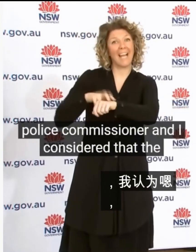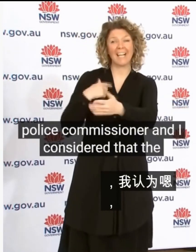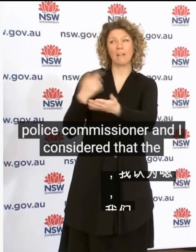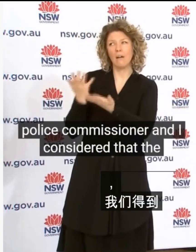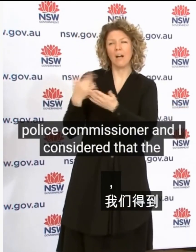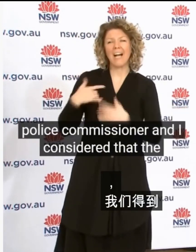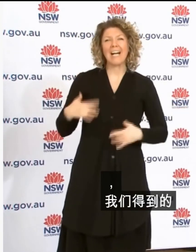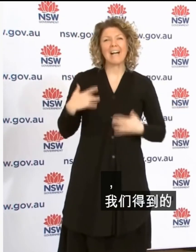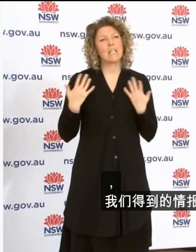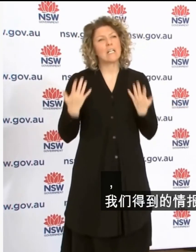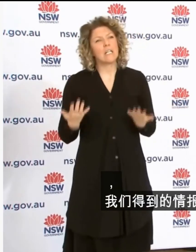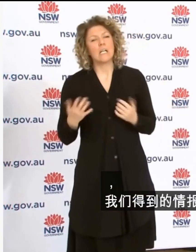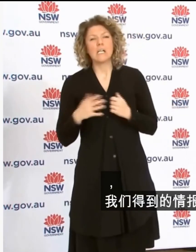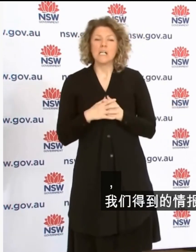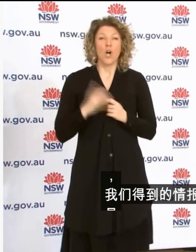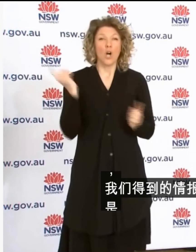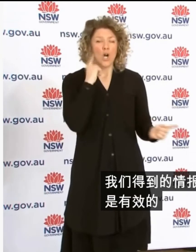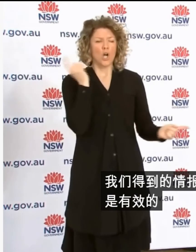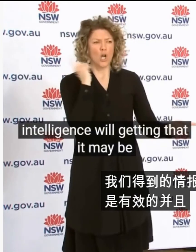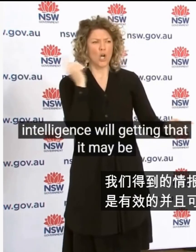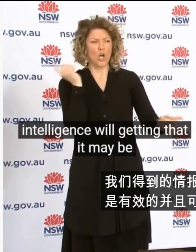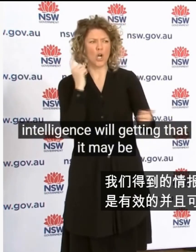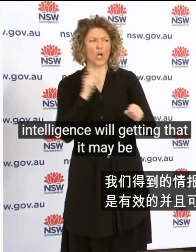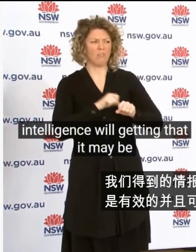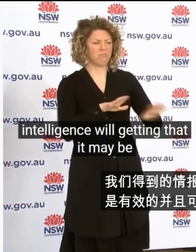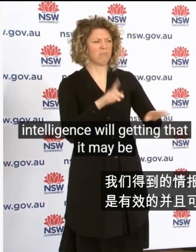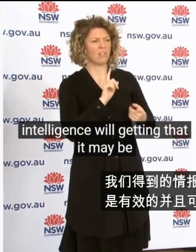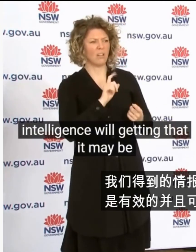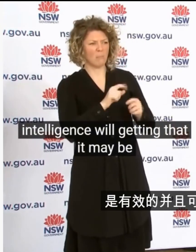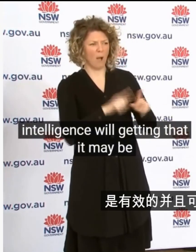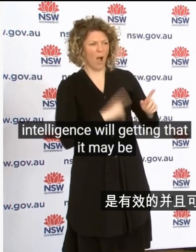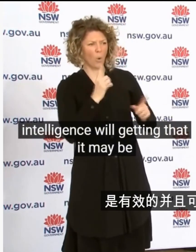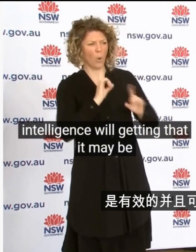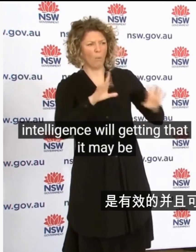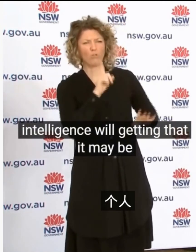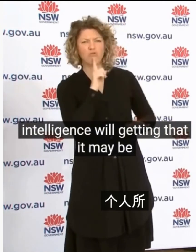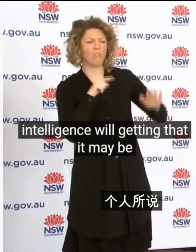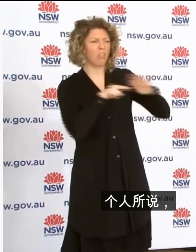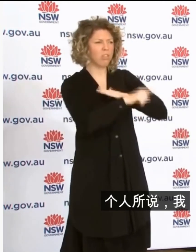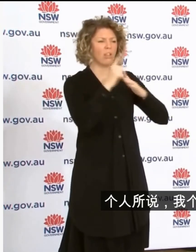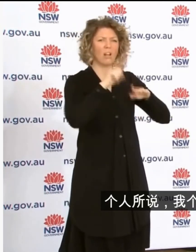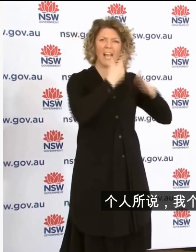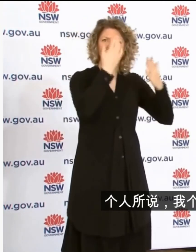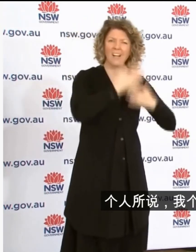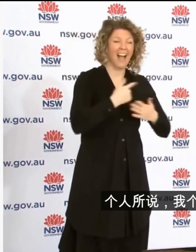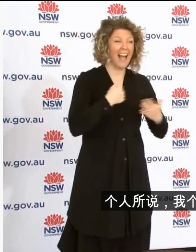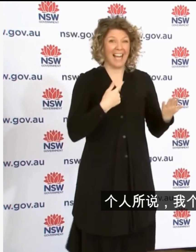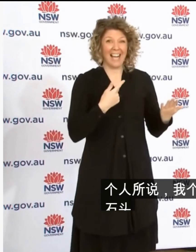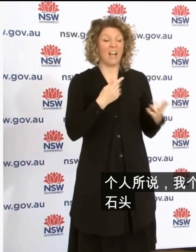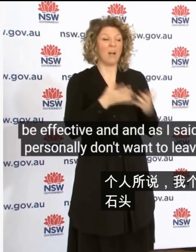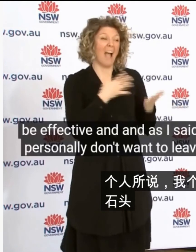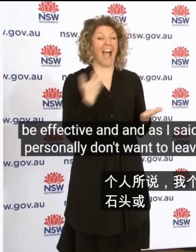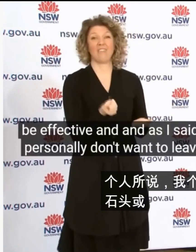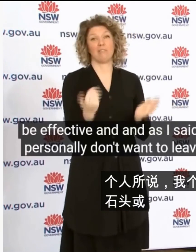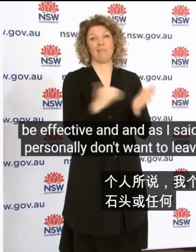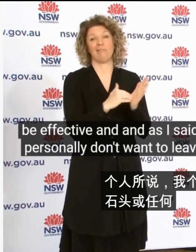the intelligence we were getting, that it may be effective and may assist. And as I said, I personally don't want to leave any